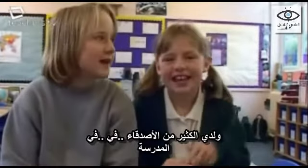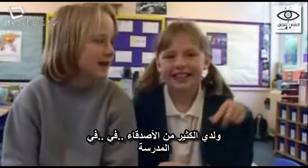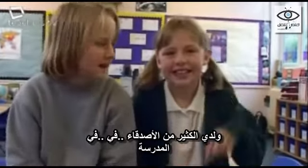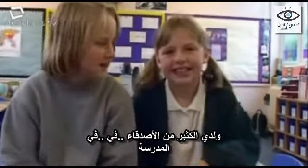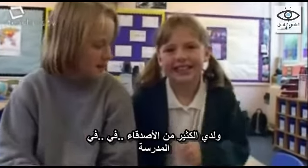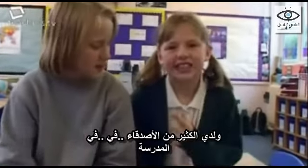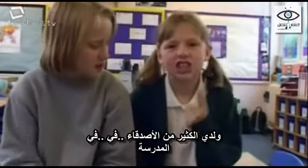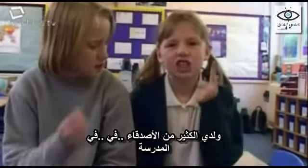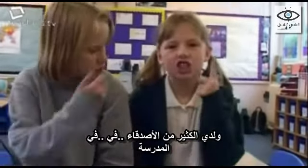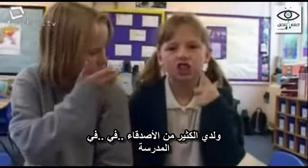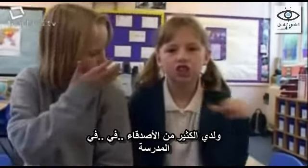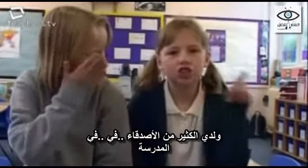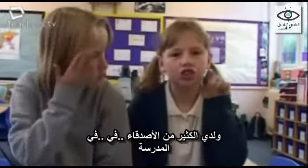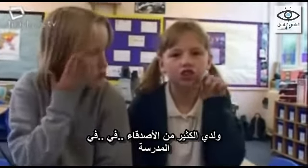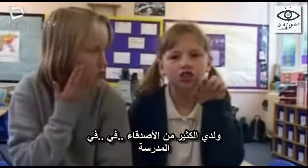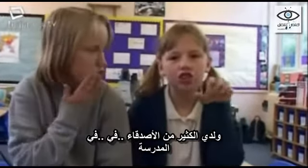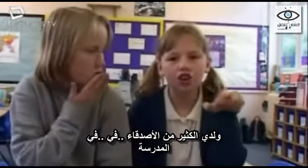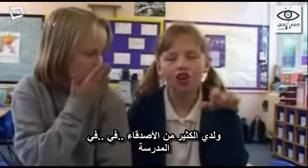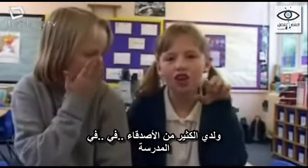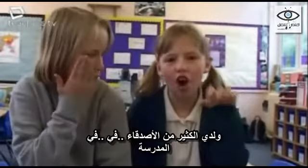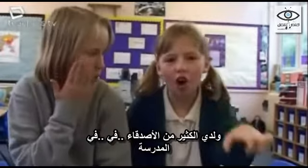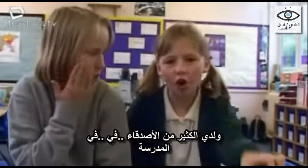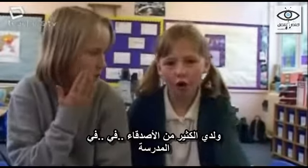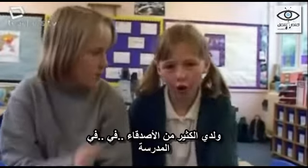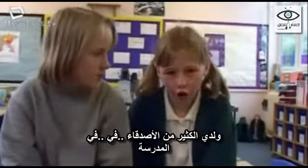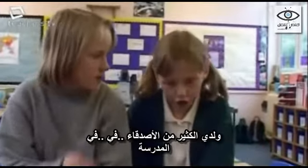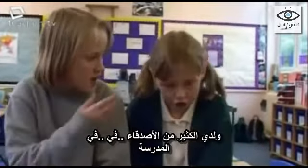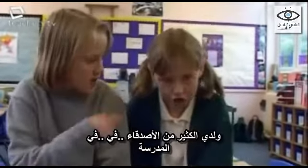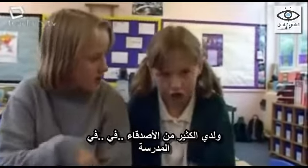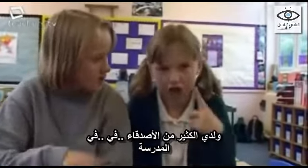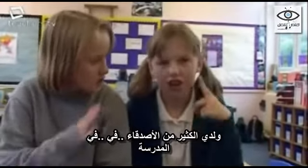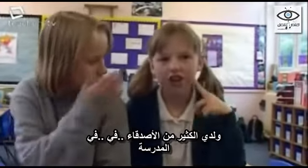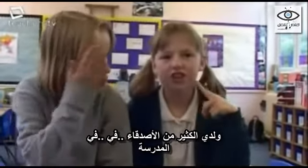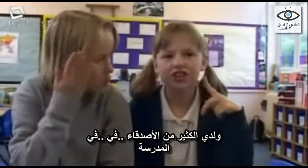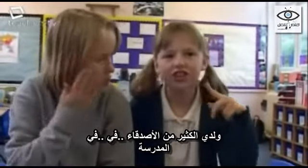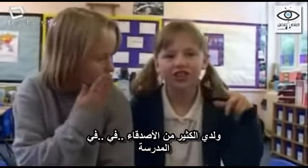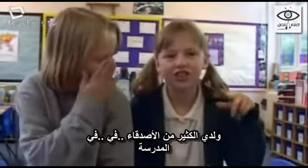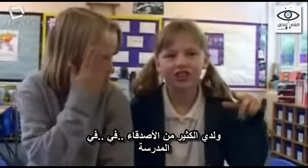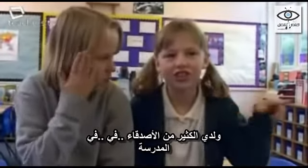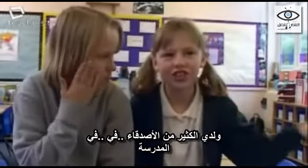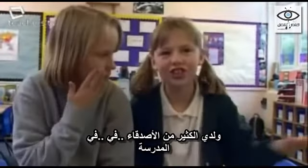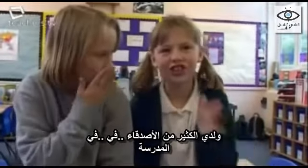in this.